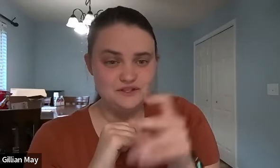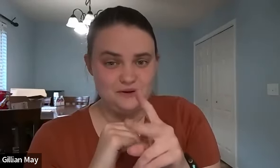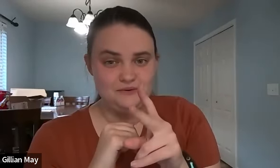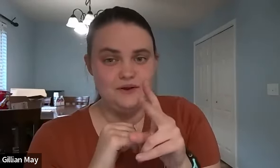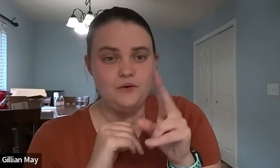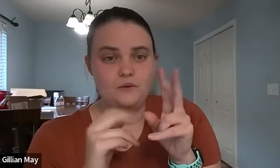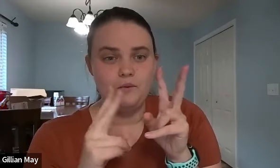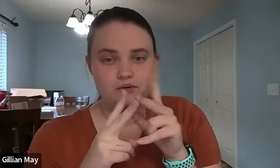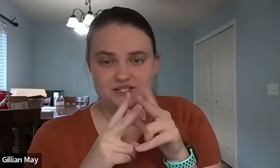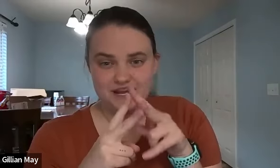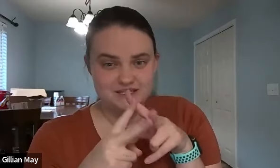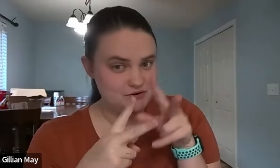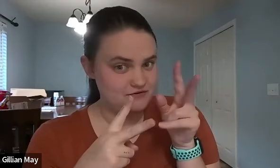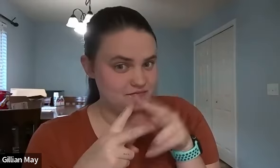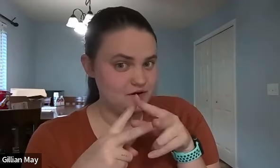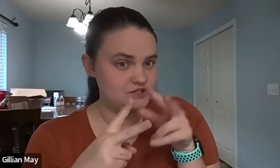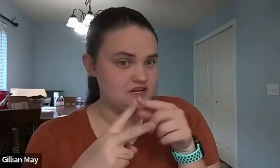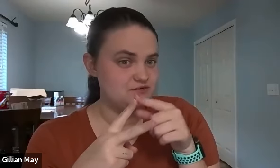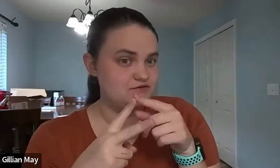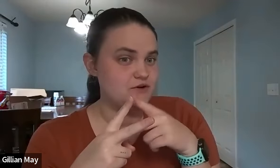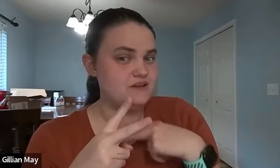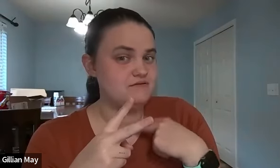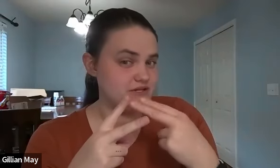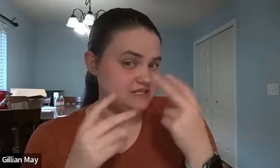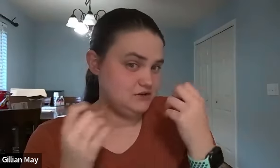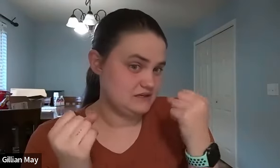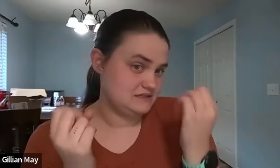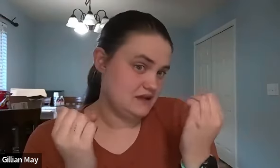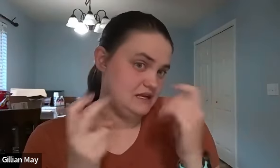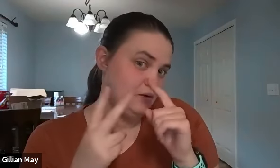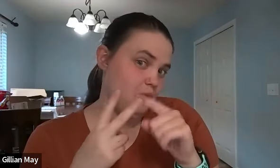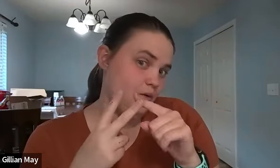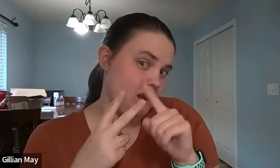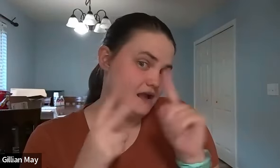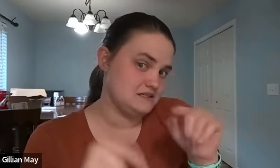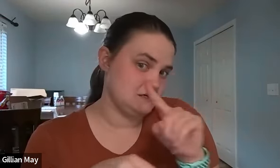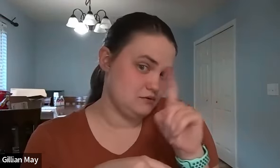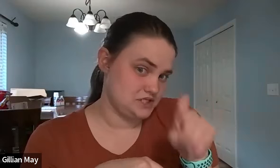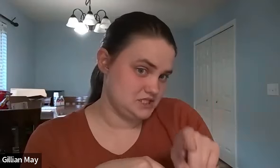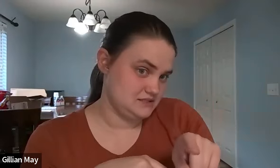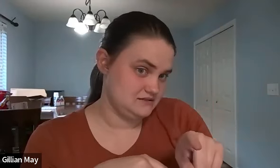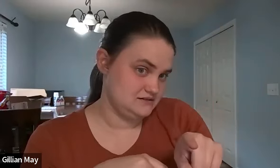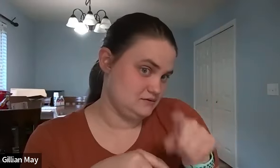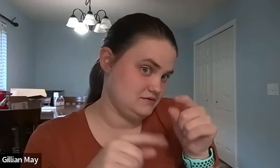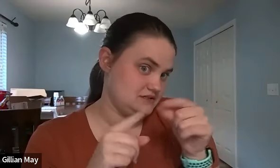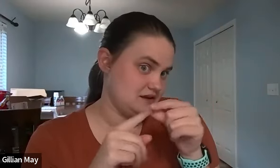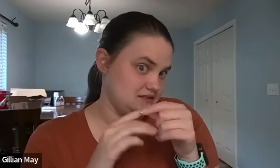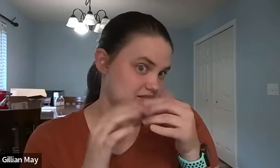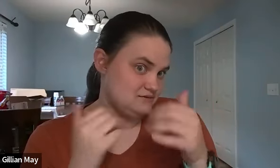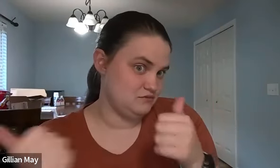So what would you guys prefer? Would you guys prefer me voicing you guys signing or asking questions or signs? What